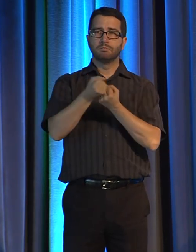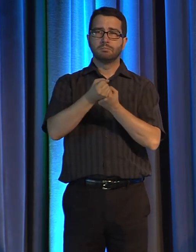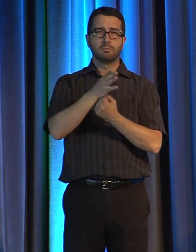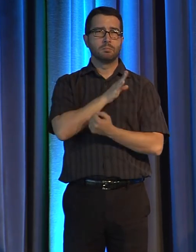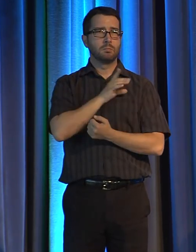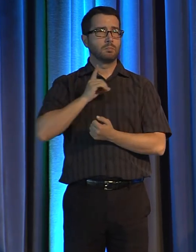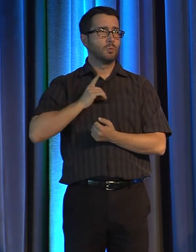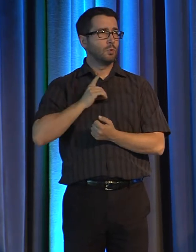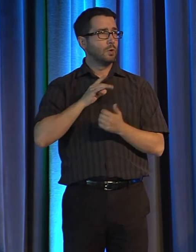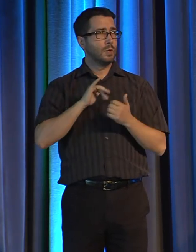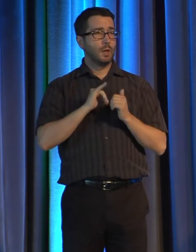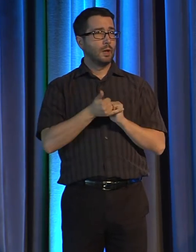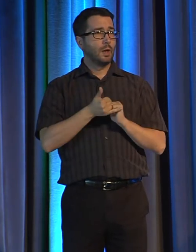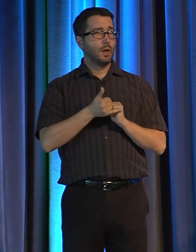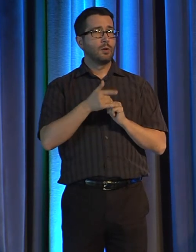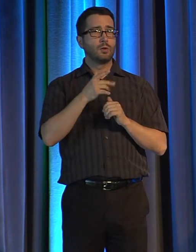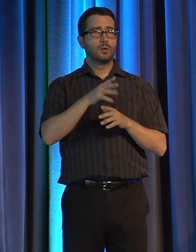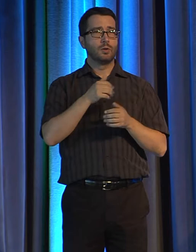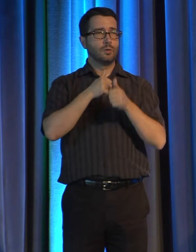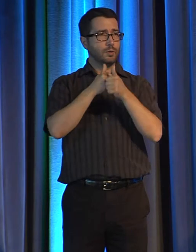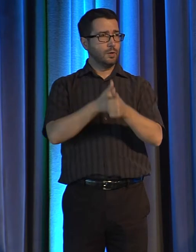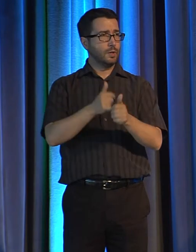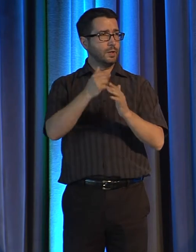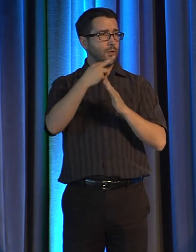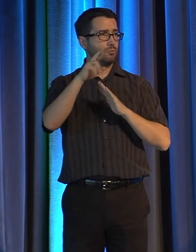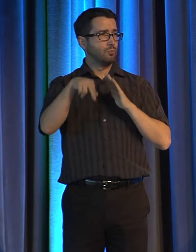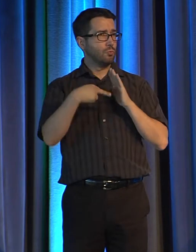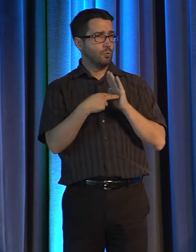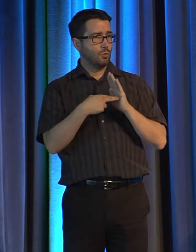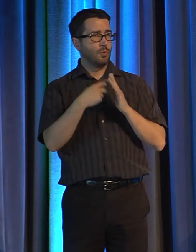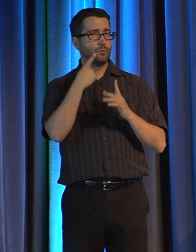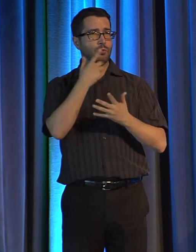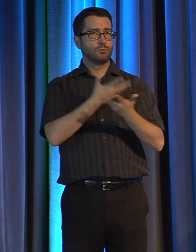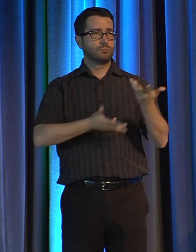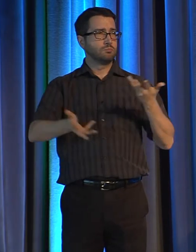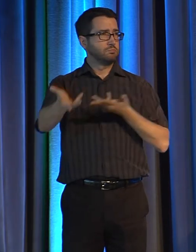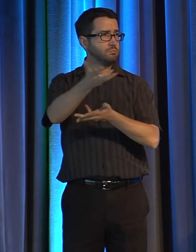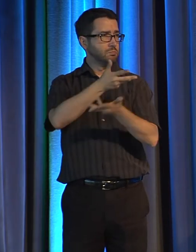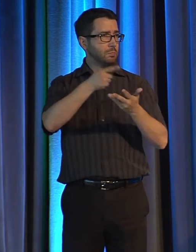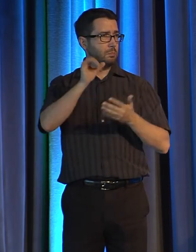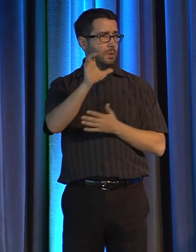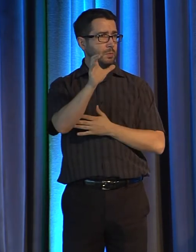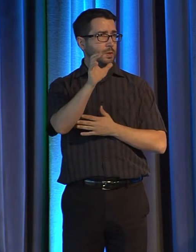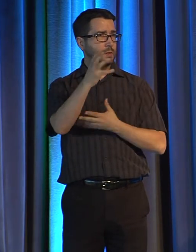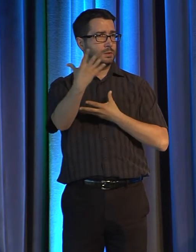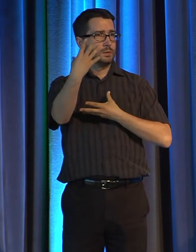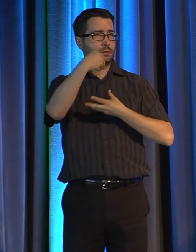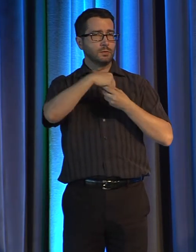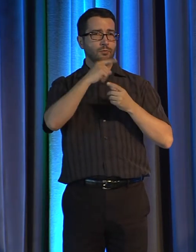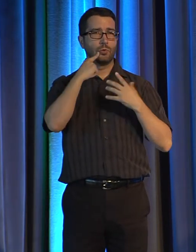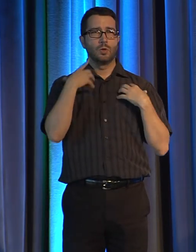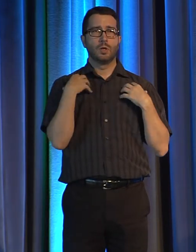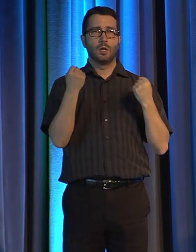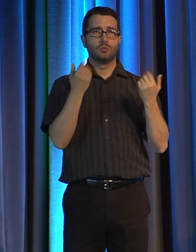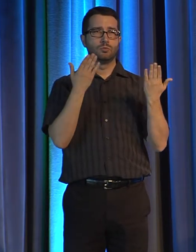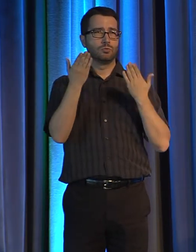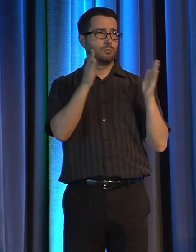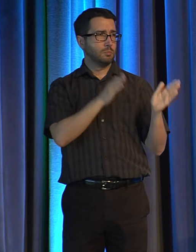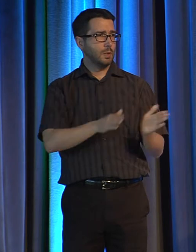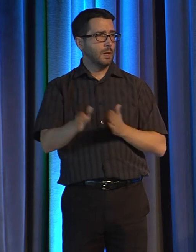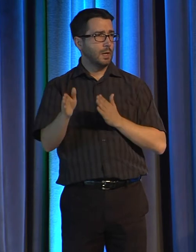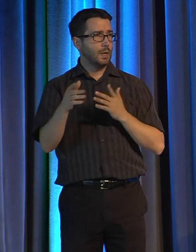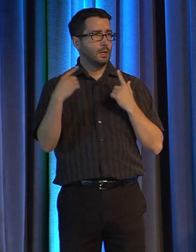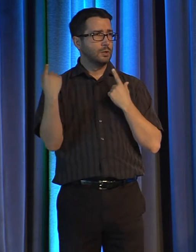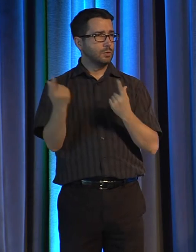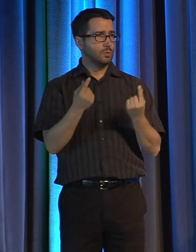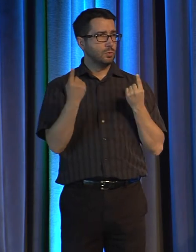its legislated role for the integration of public engagement into health services planning and delivery, and the inclusion of